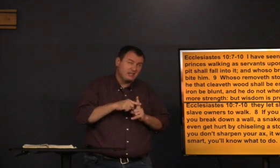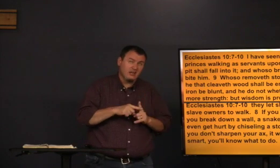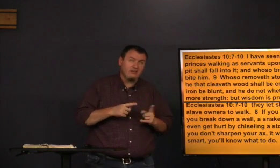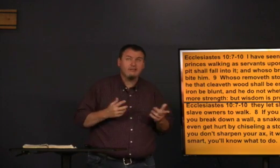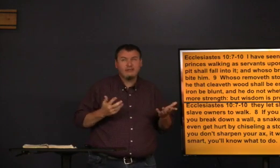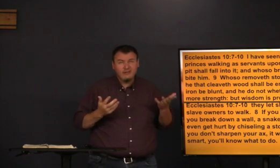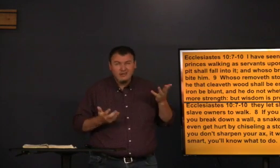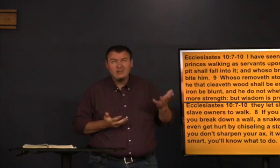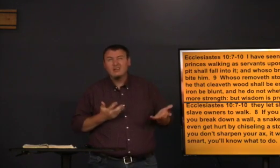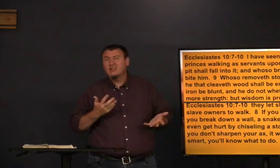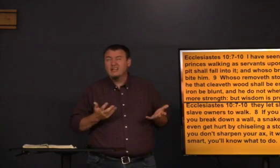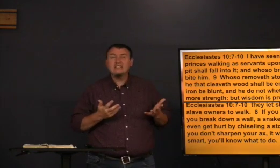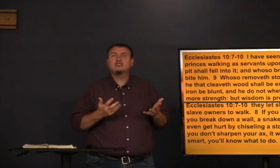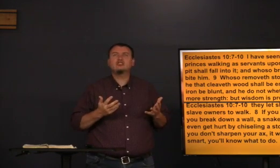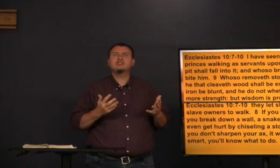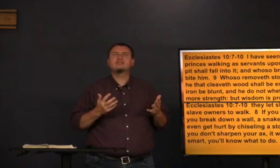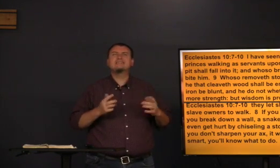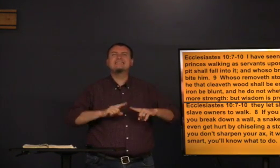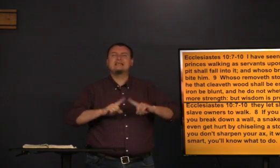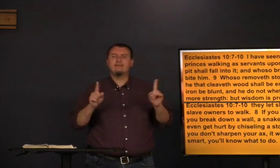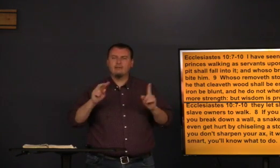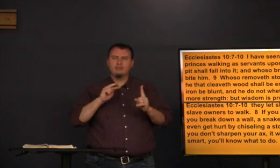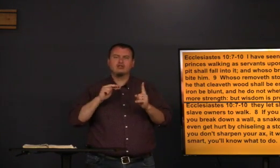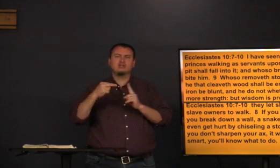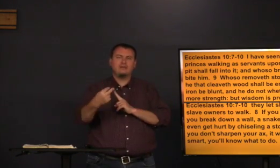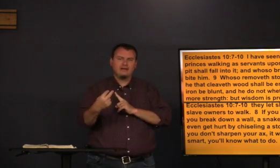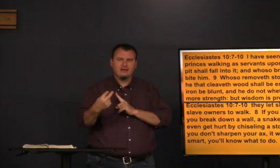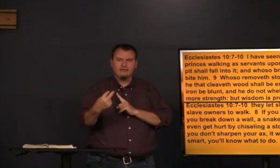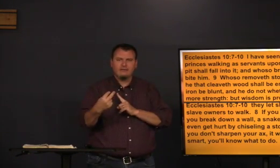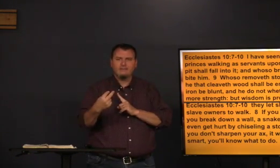positive. It's just different perspective.